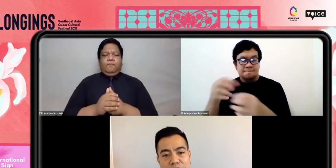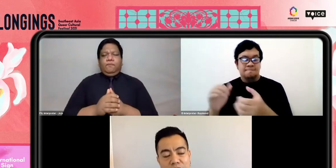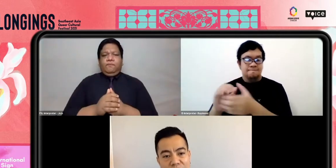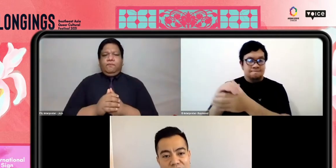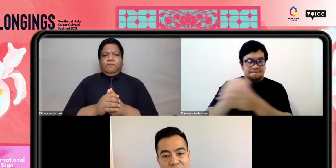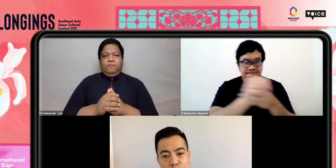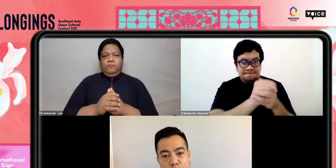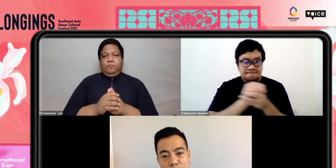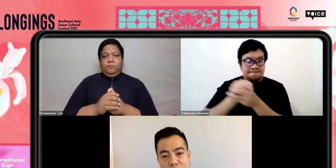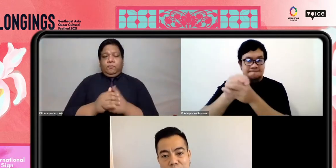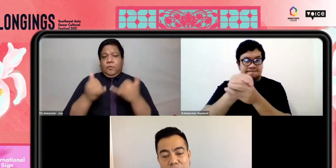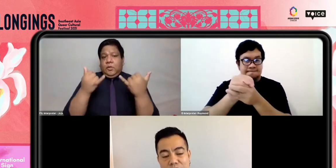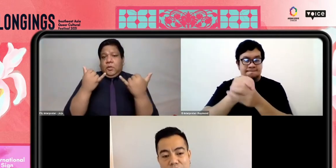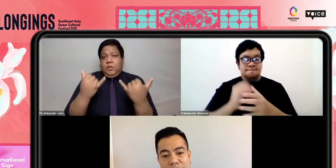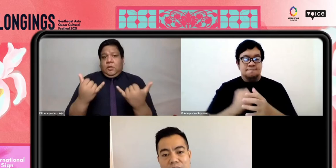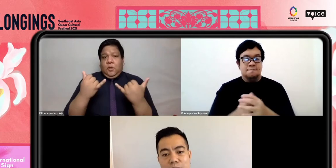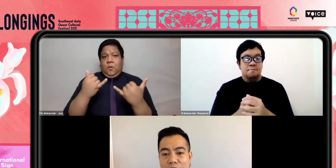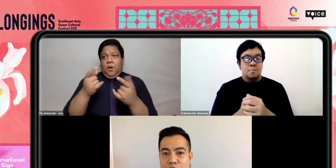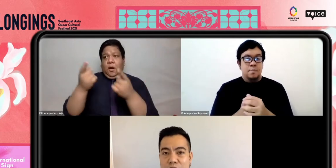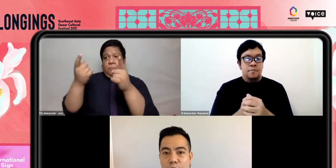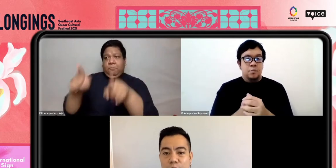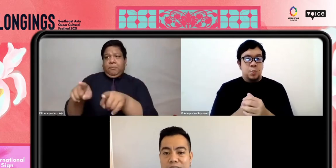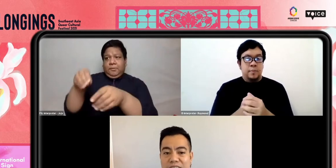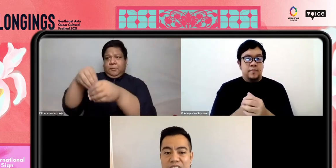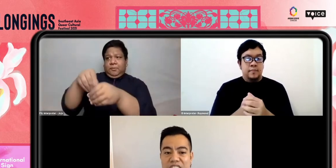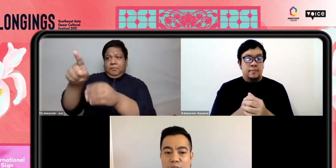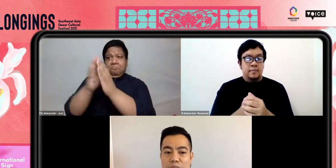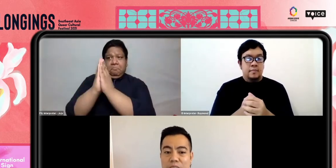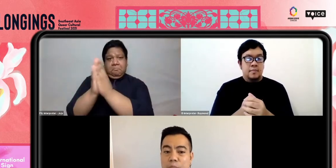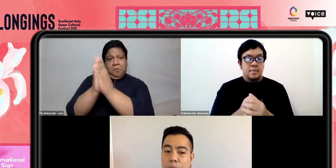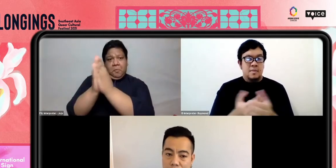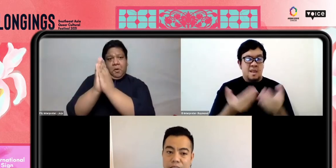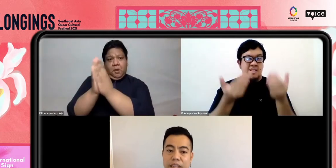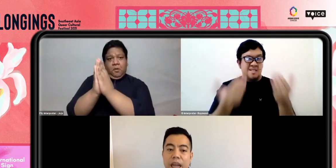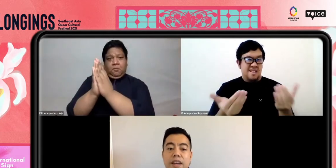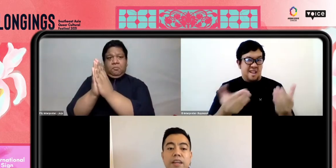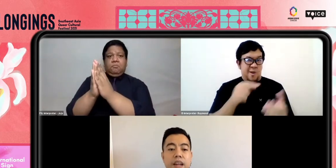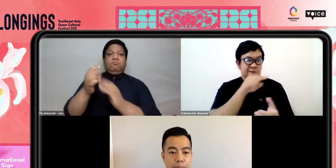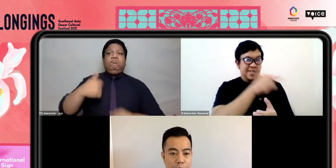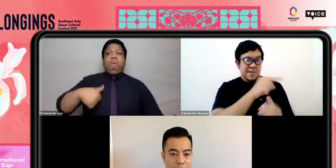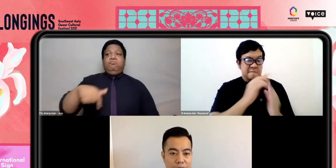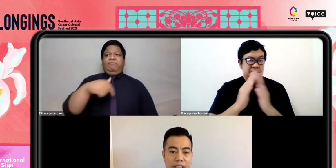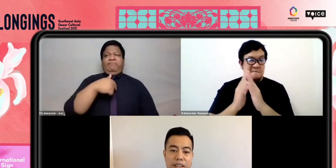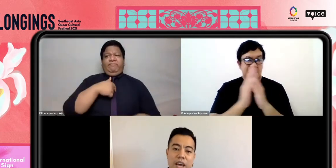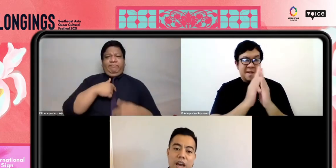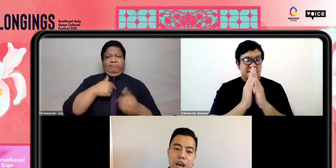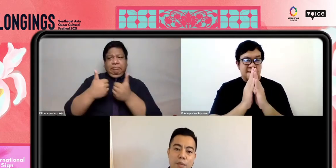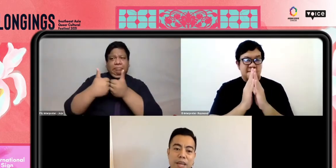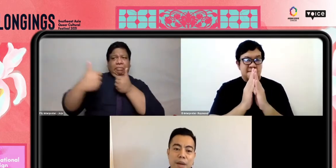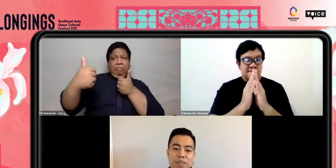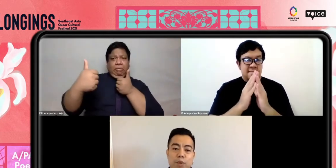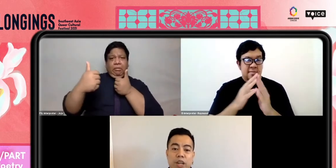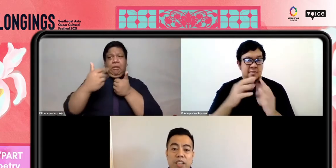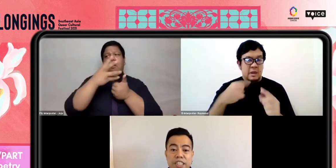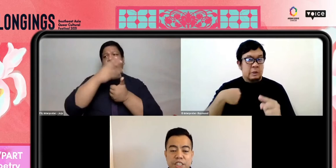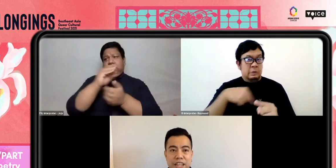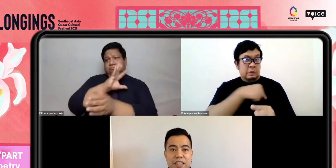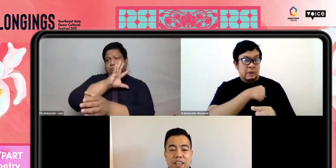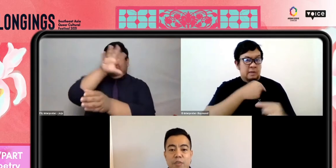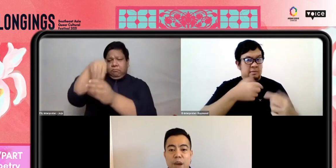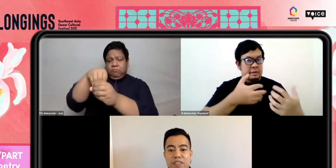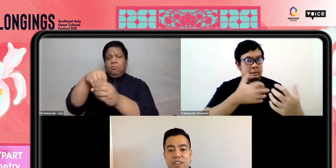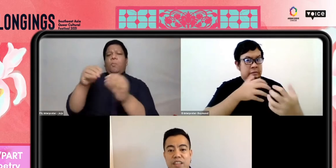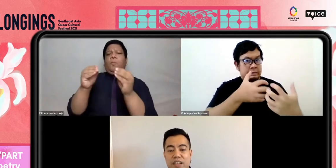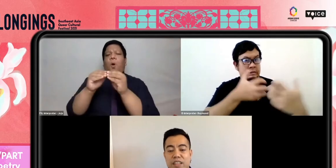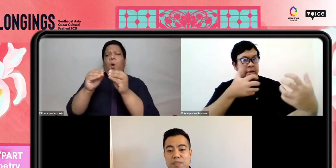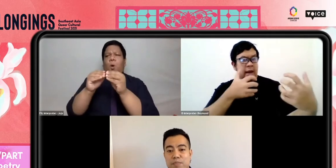Thinking about the crisis in Burma, I can imagine how this sense of being apart and apart becomes more urgent